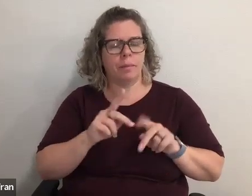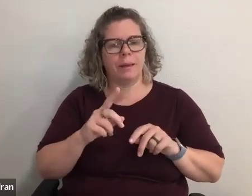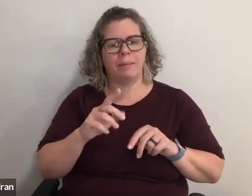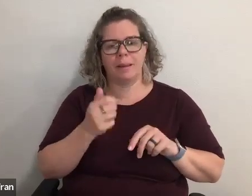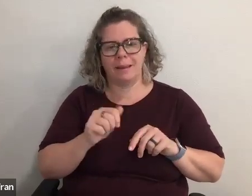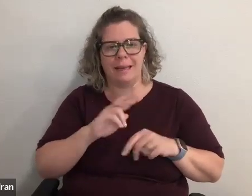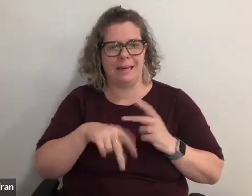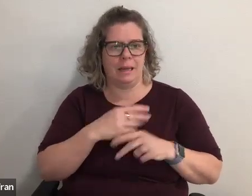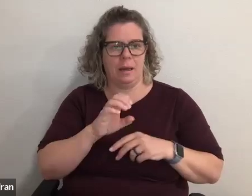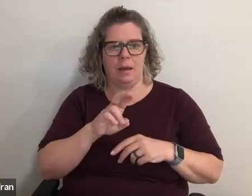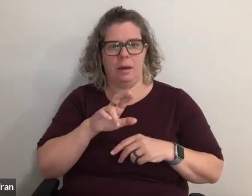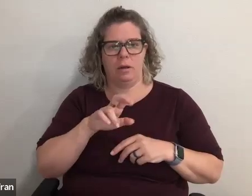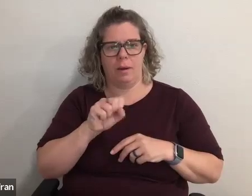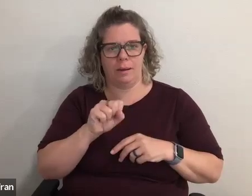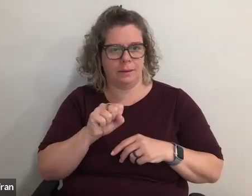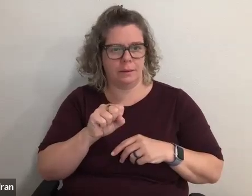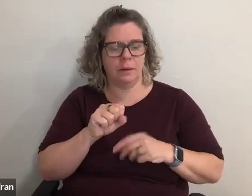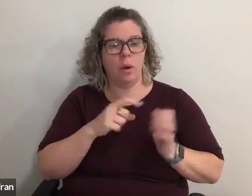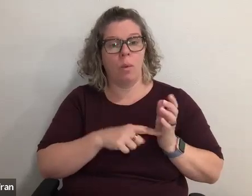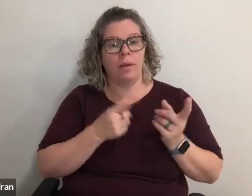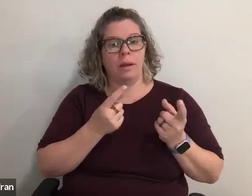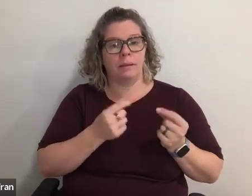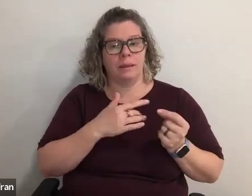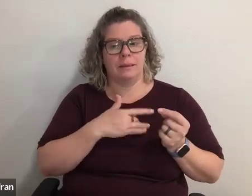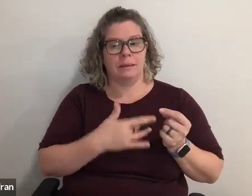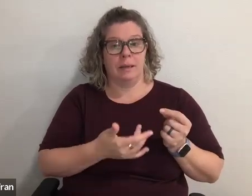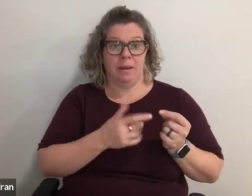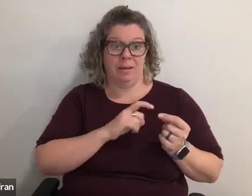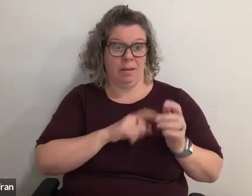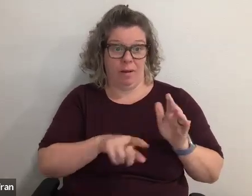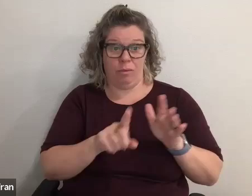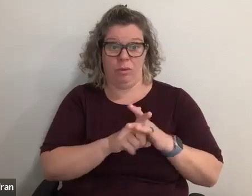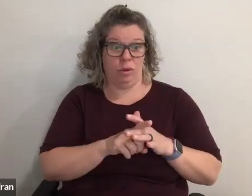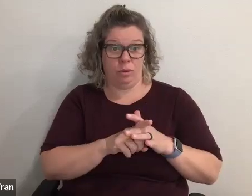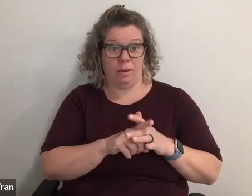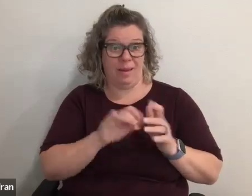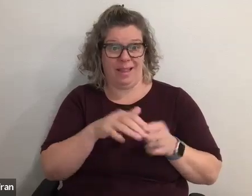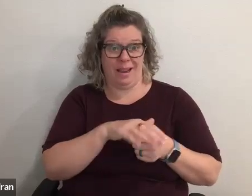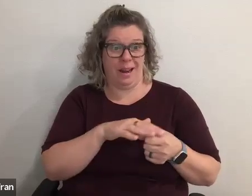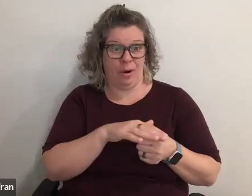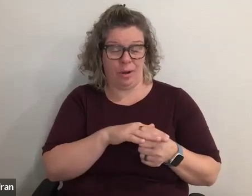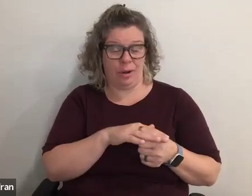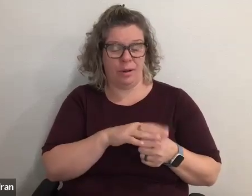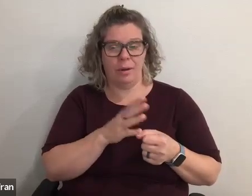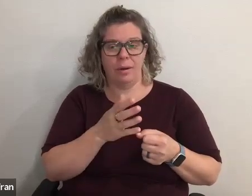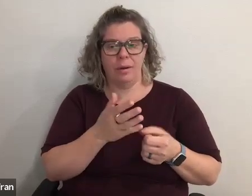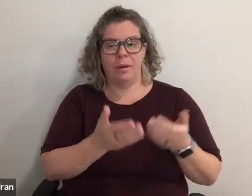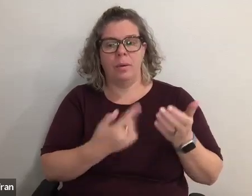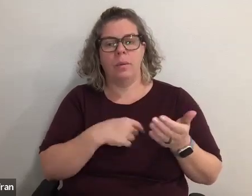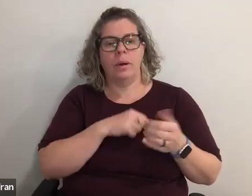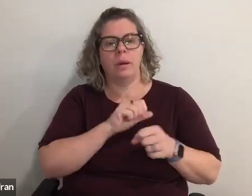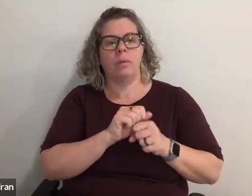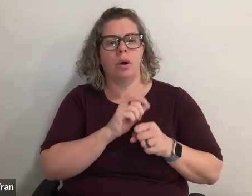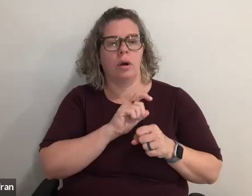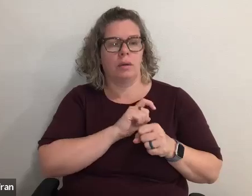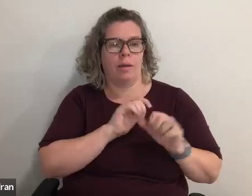has any kind of a crisis. And what that does is that typically brings law enforcement to your door. And we work with the law